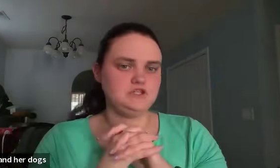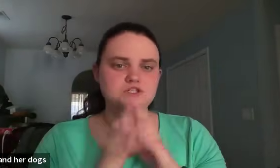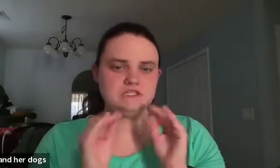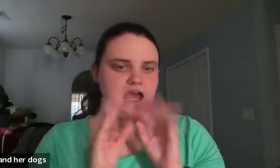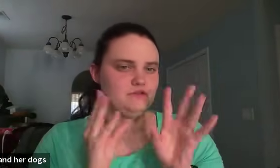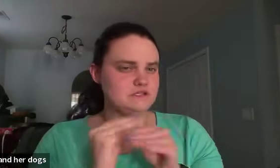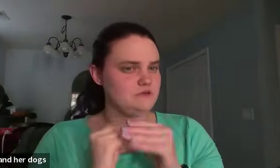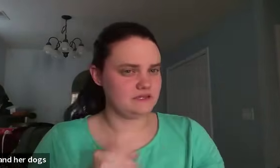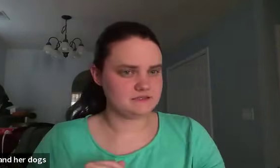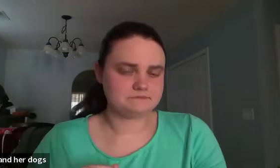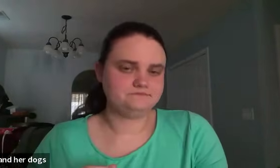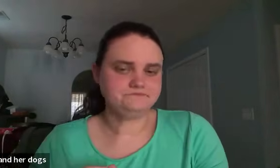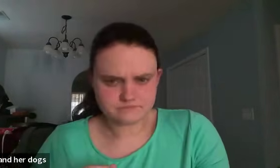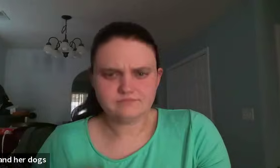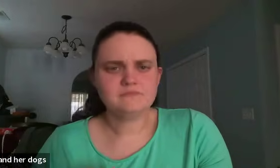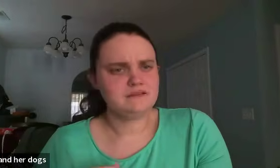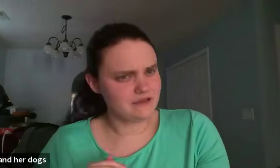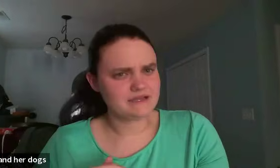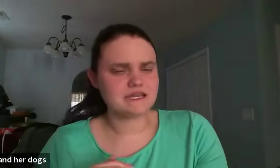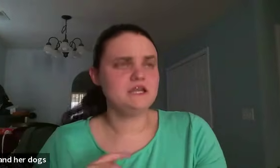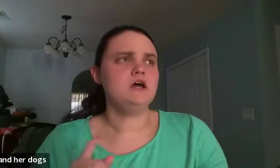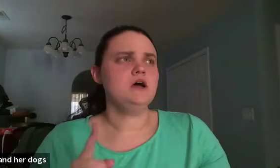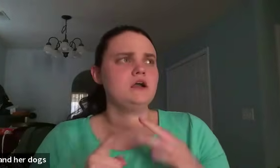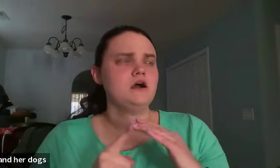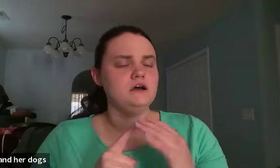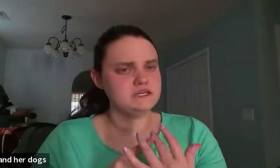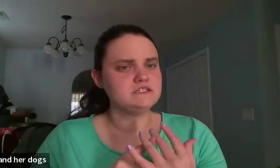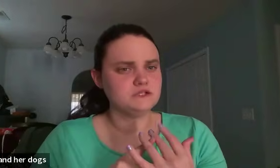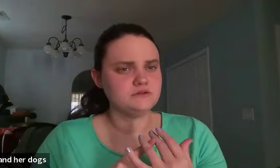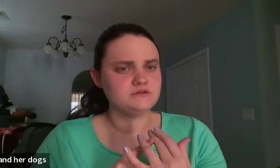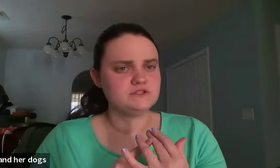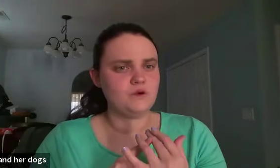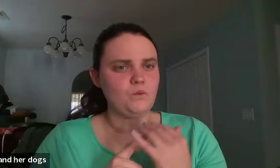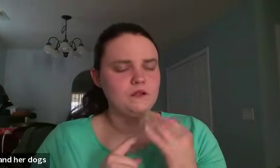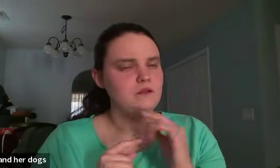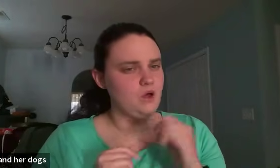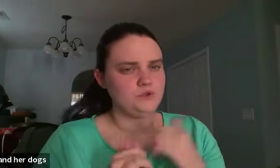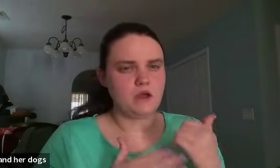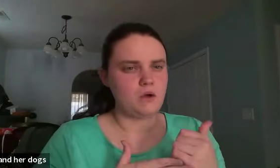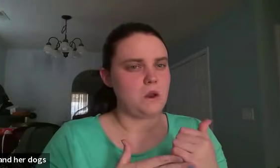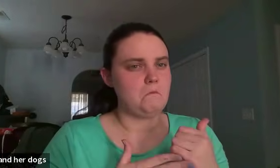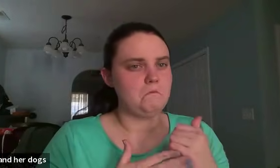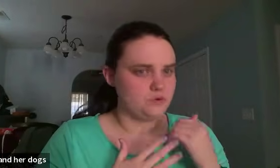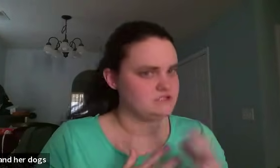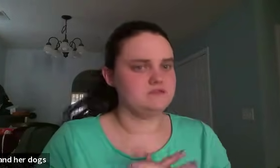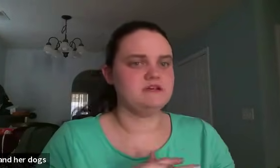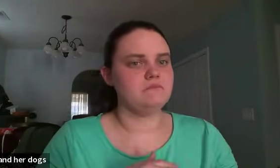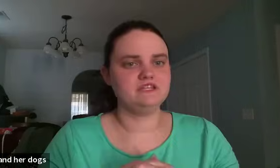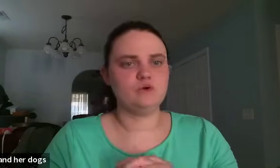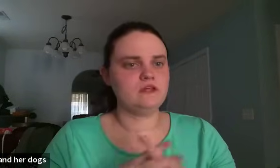you would just add those little things. Like I said, context clues will help you out most of the time. It's only